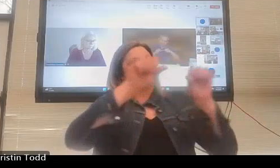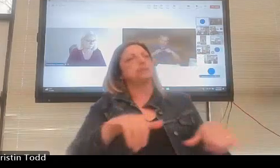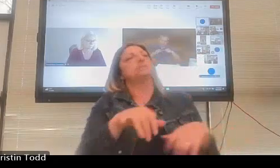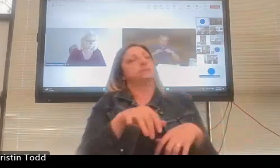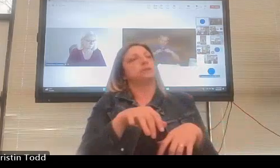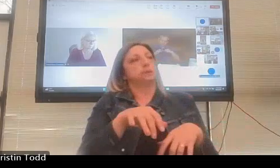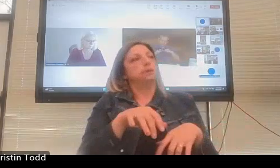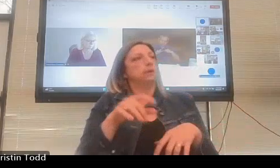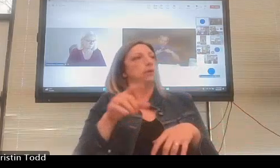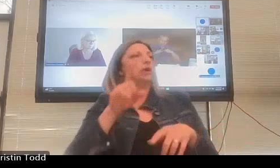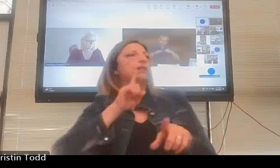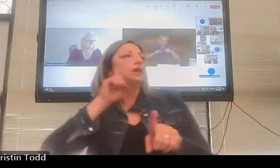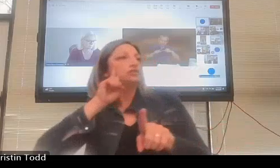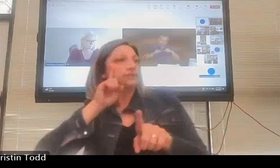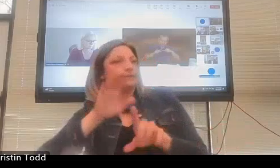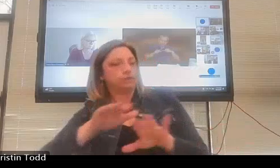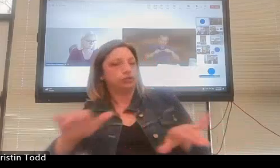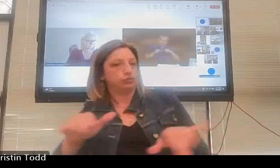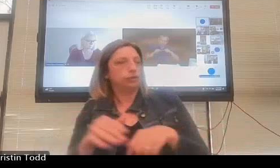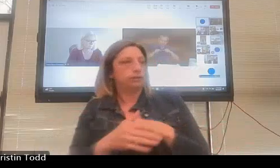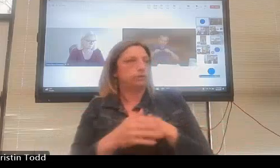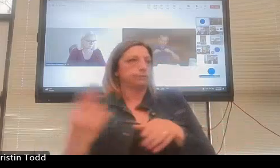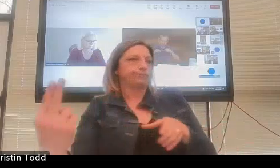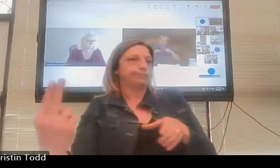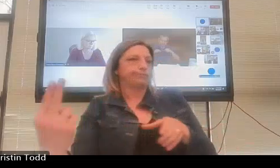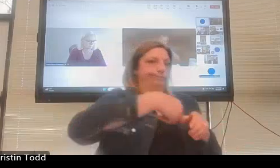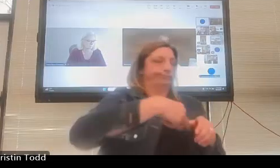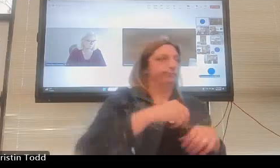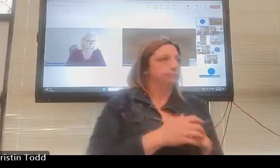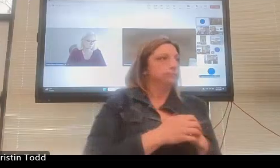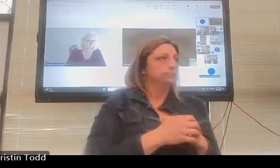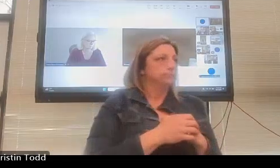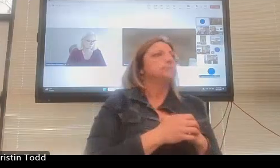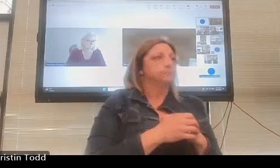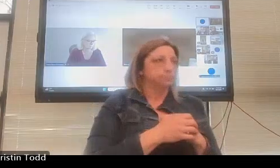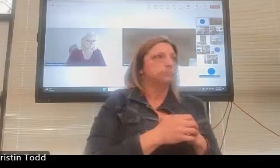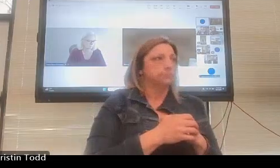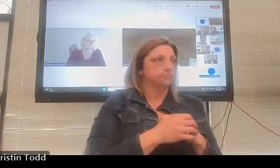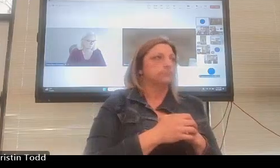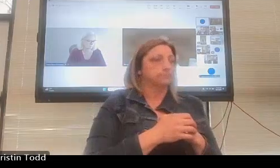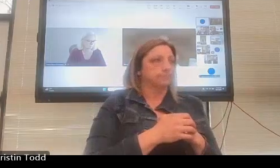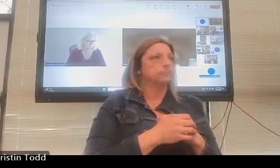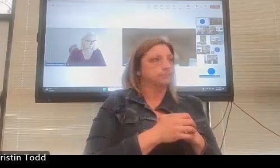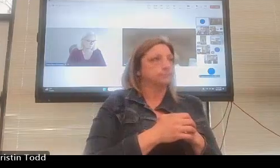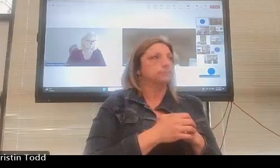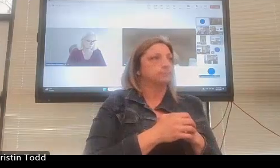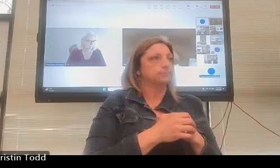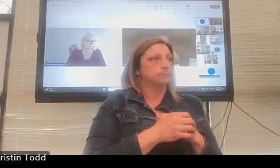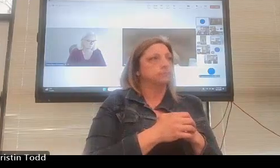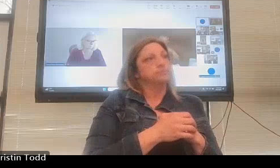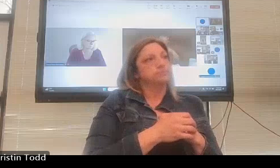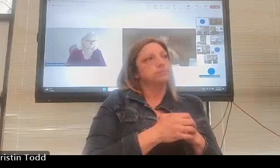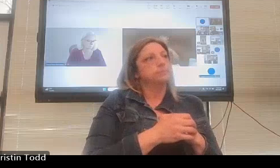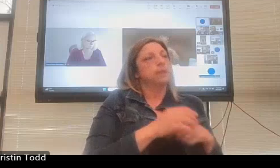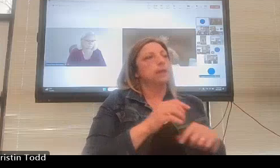school systems as well, to the local school system here as well, for the deaf kids that are in those systems can also